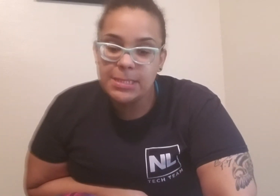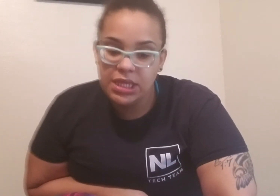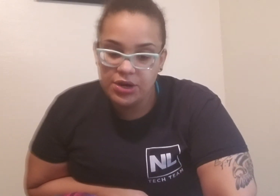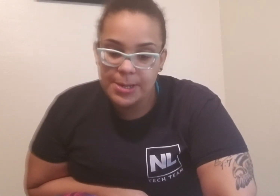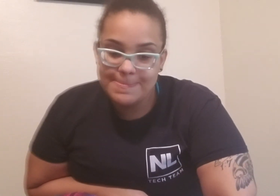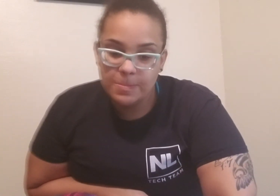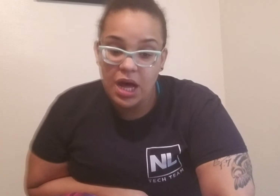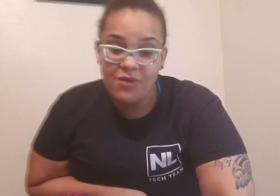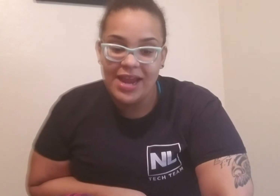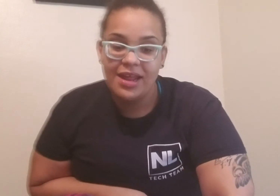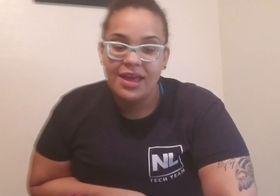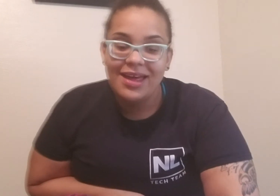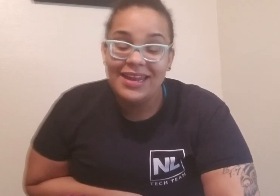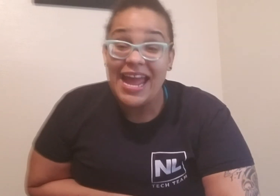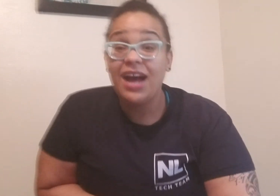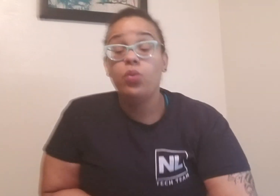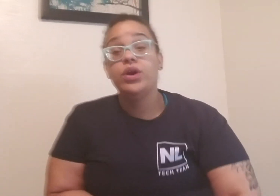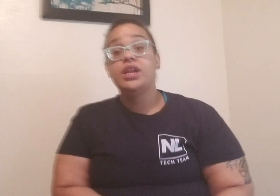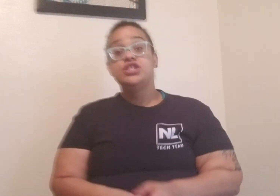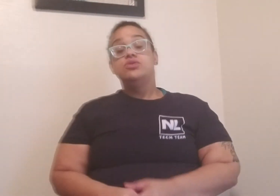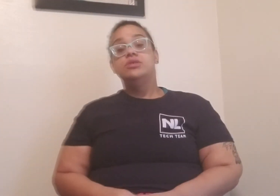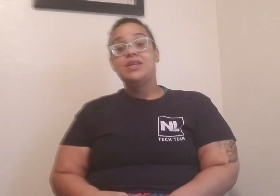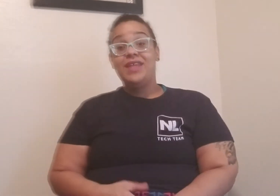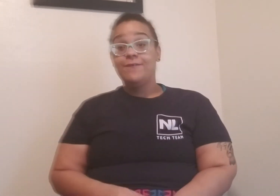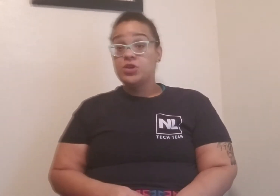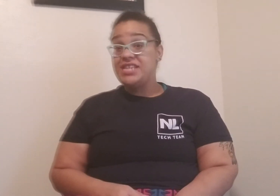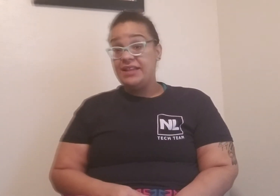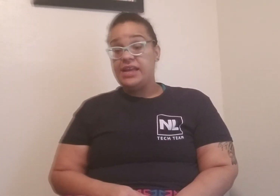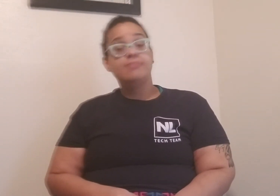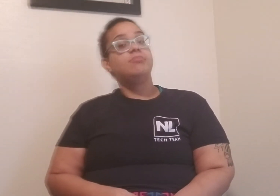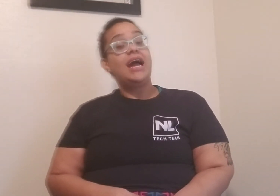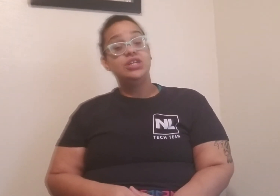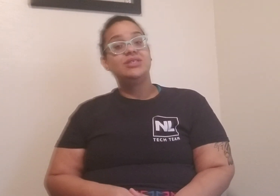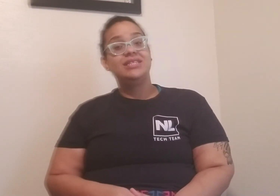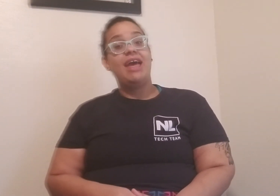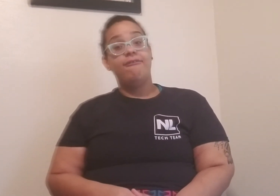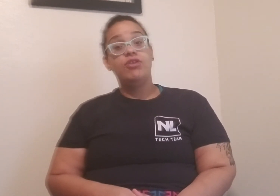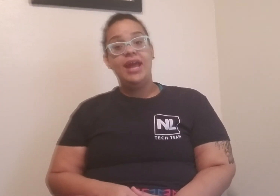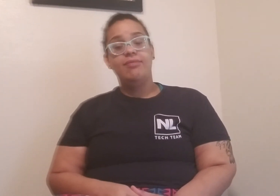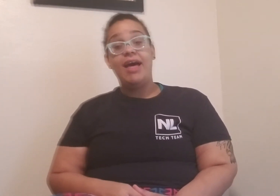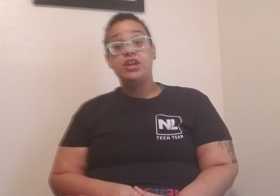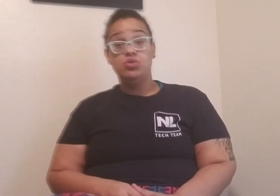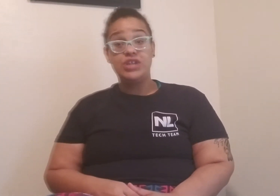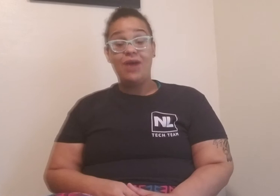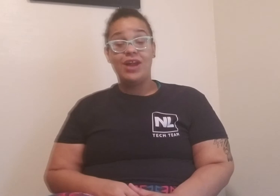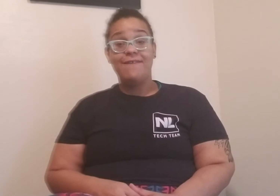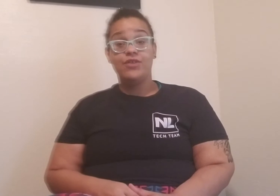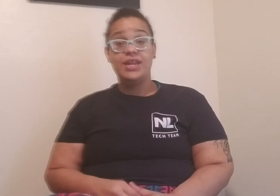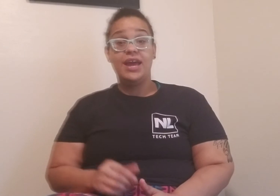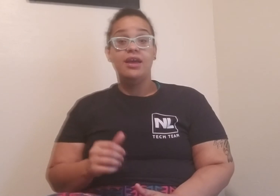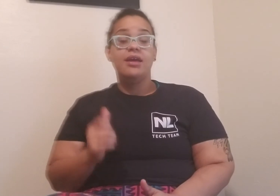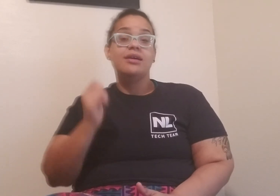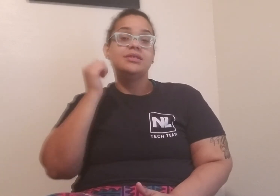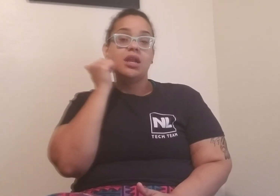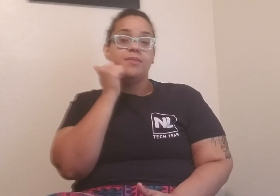Year. All right. Now we're going to do something for daily. I use this every day, like you shower every day. It's going to be,